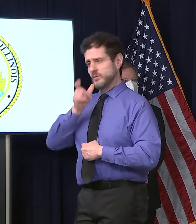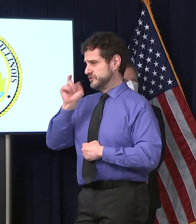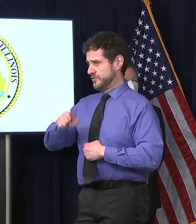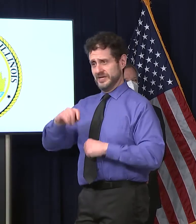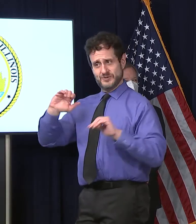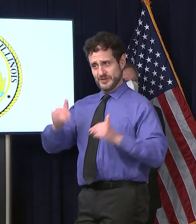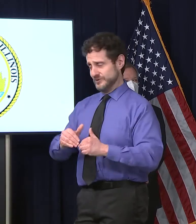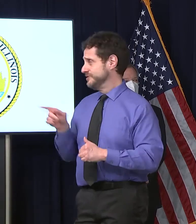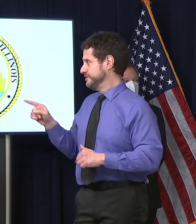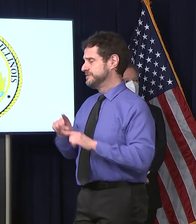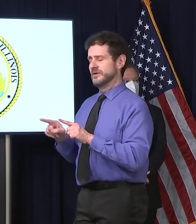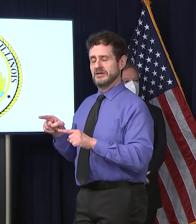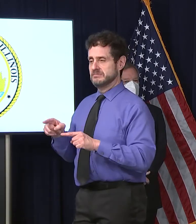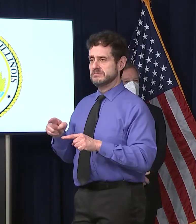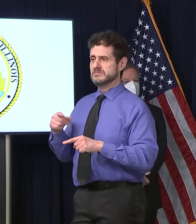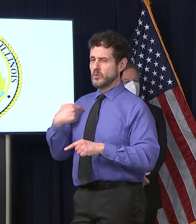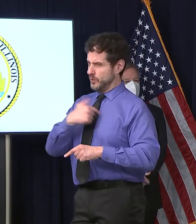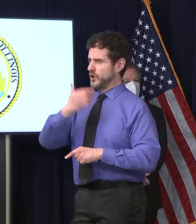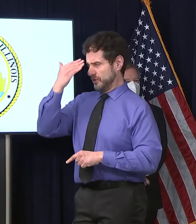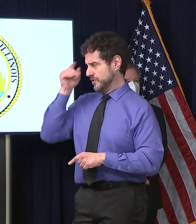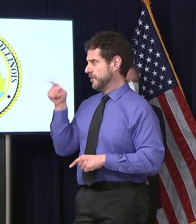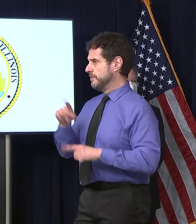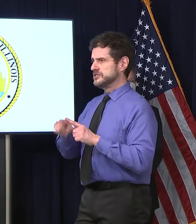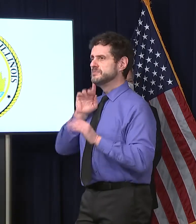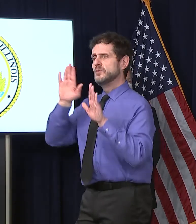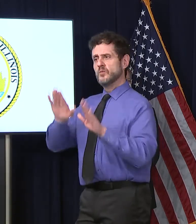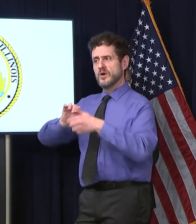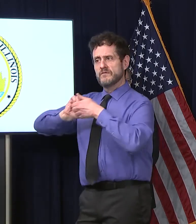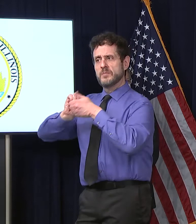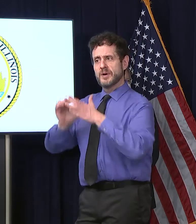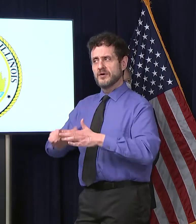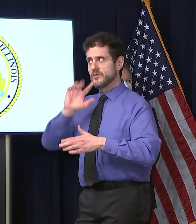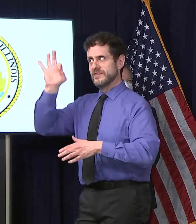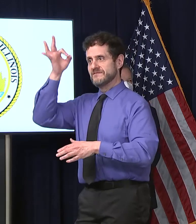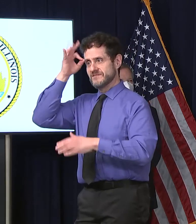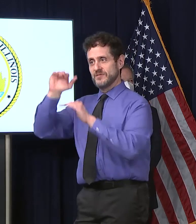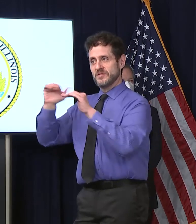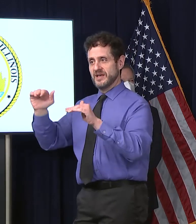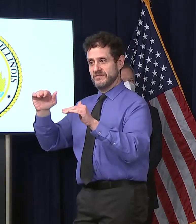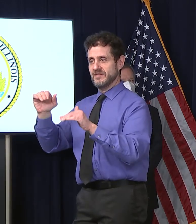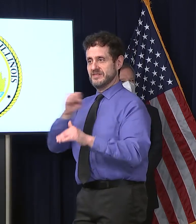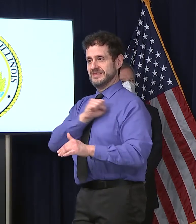but she has been a terrific partner at the federal level. What